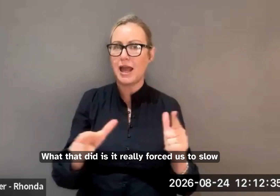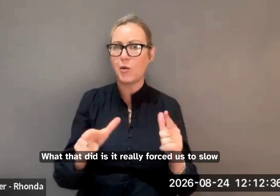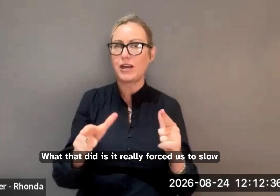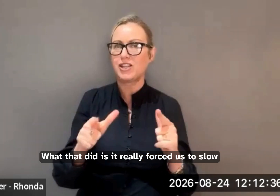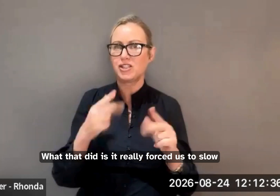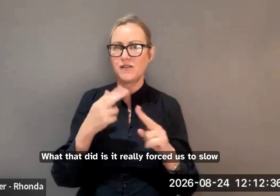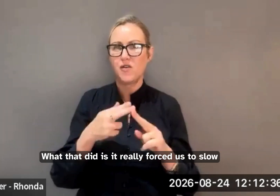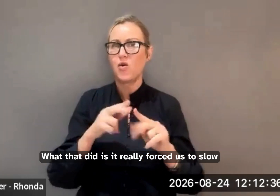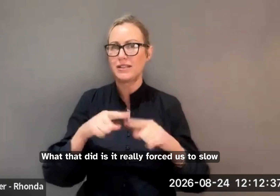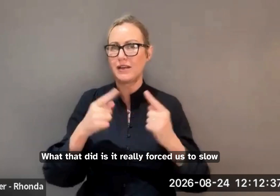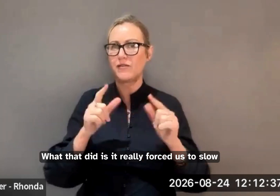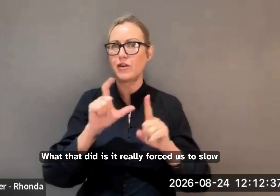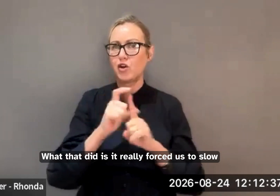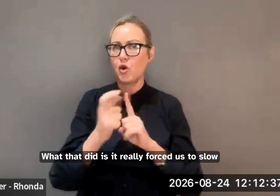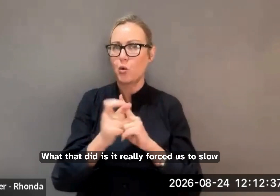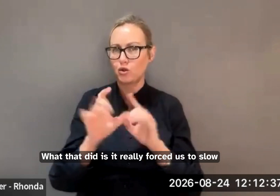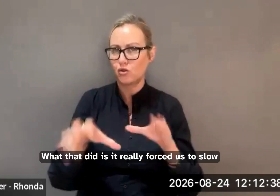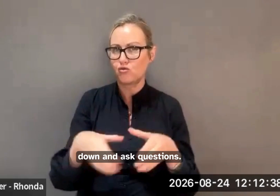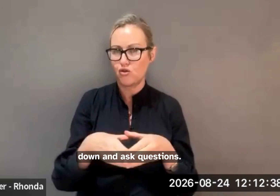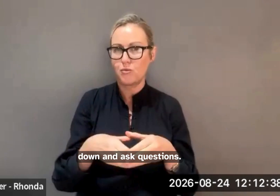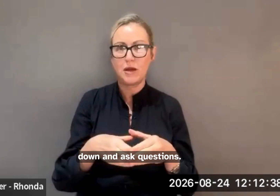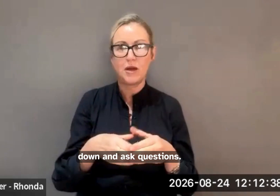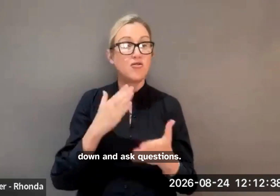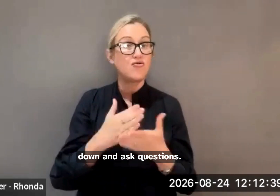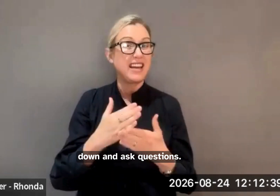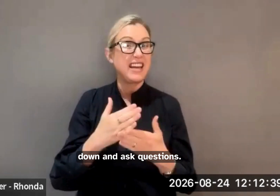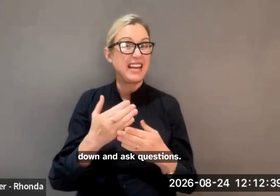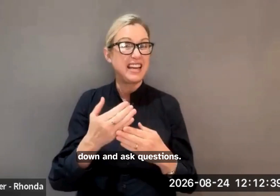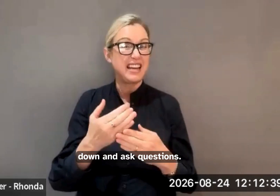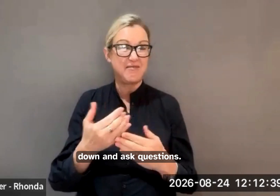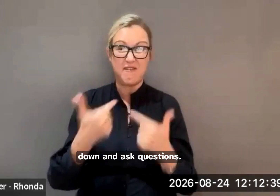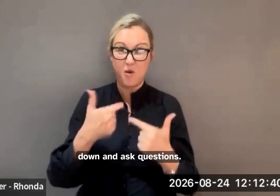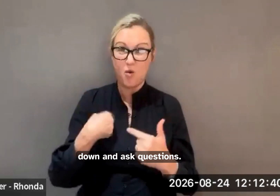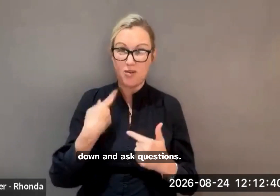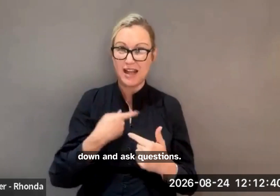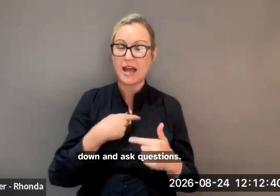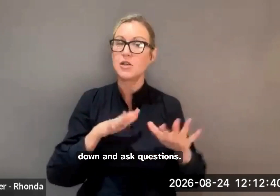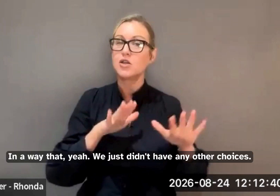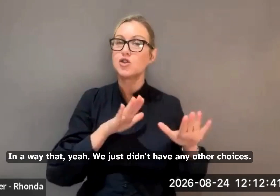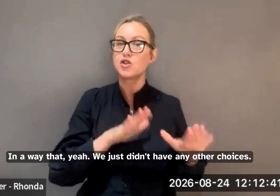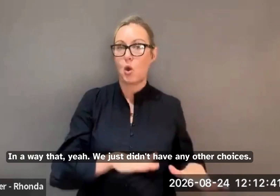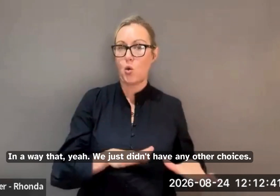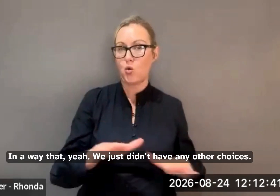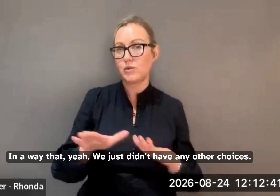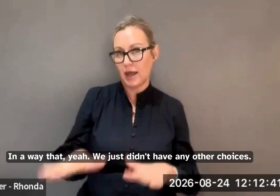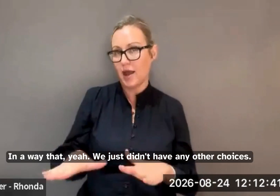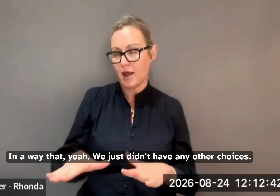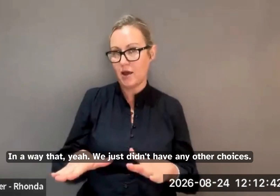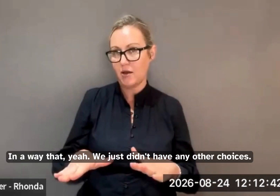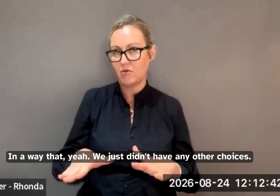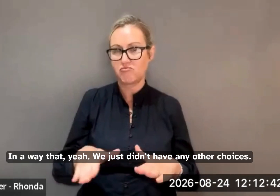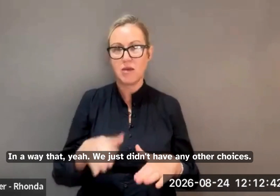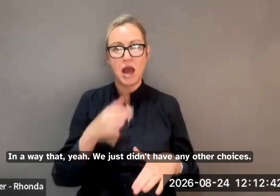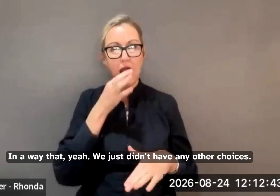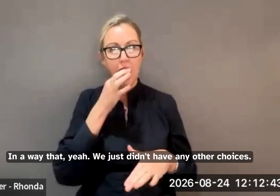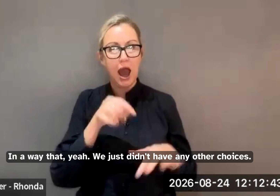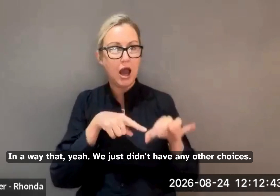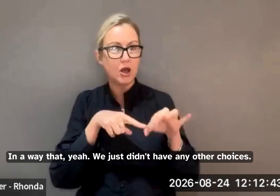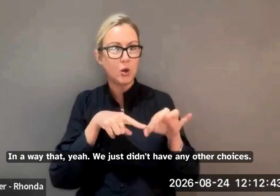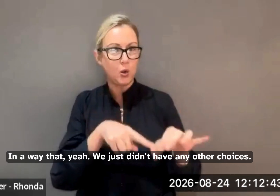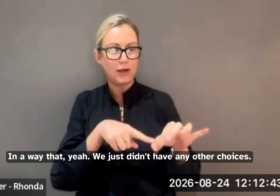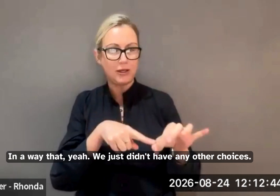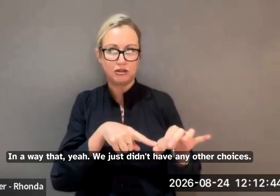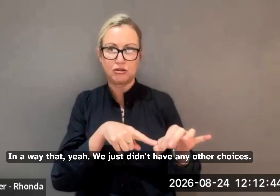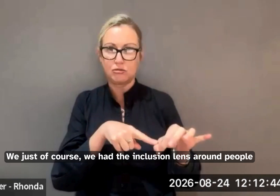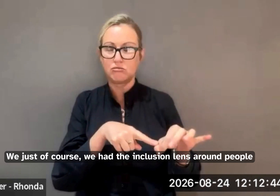did is it really forced us to slow down and ask questions in a way that, yeah, we just didn't have